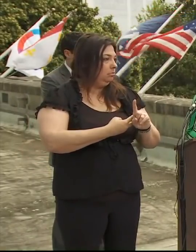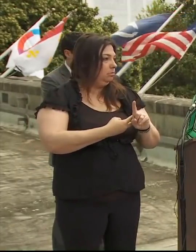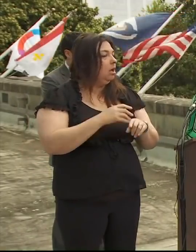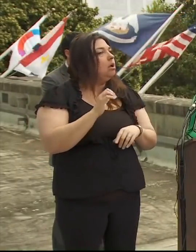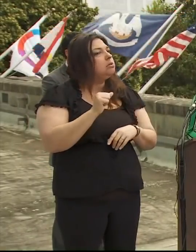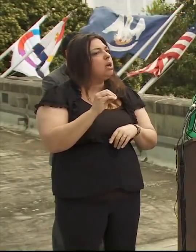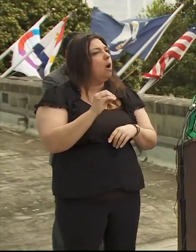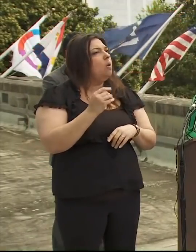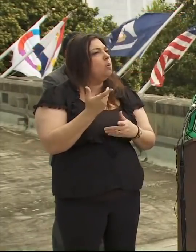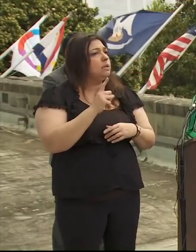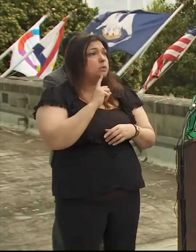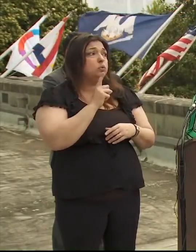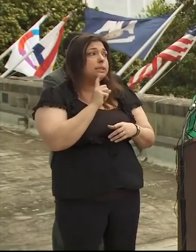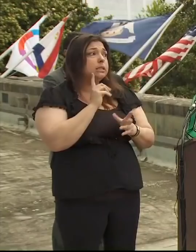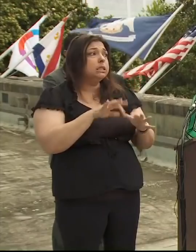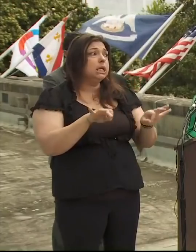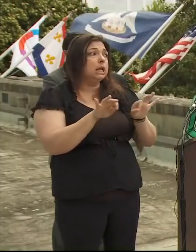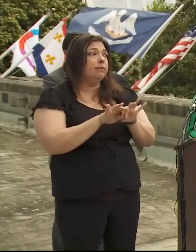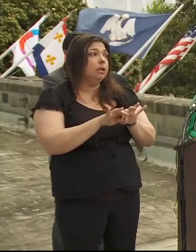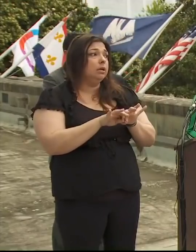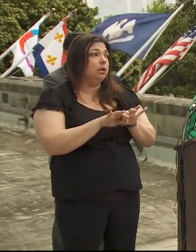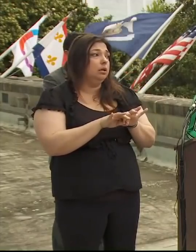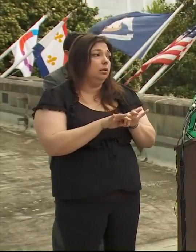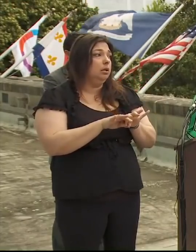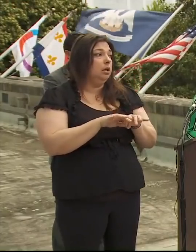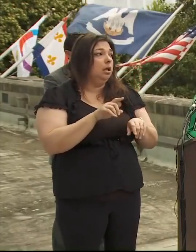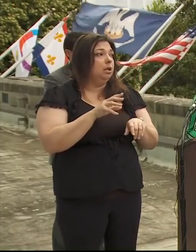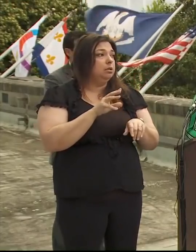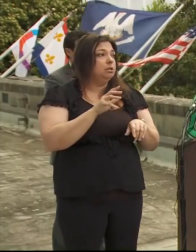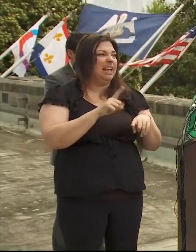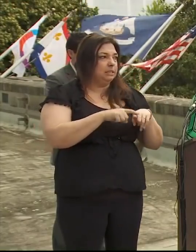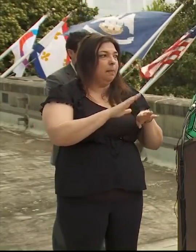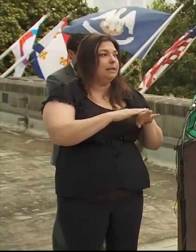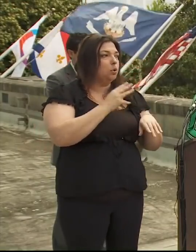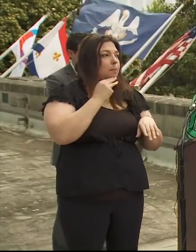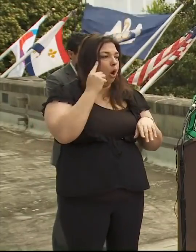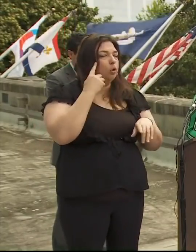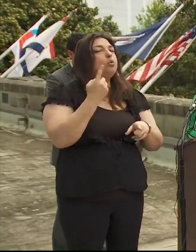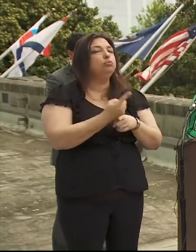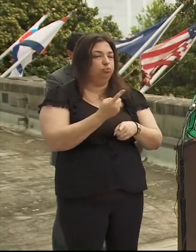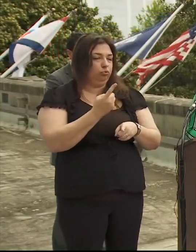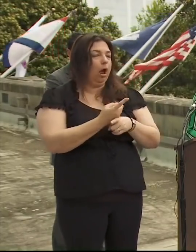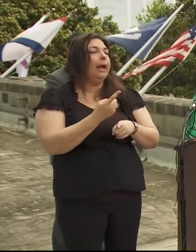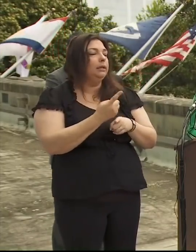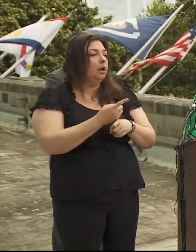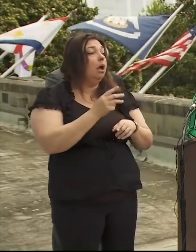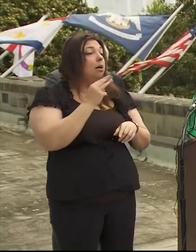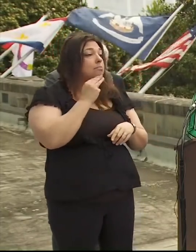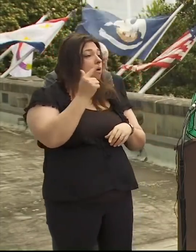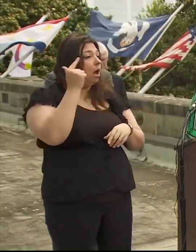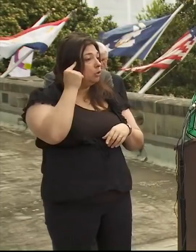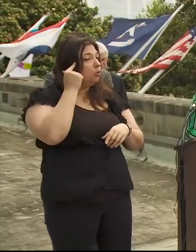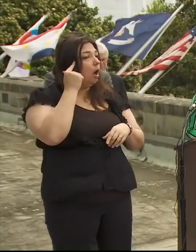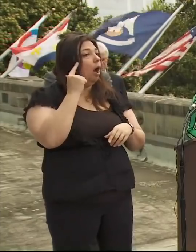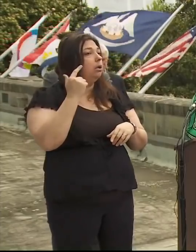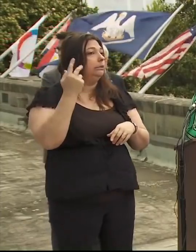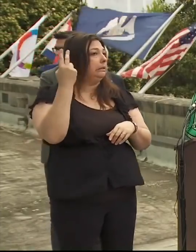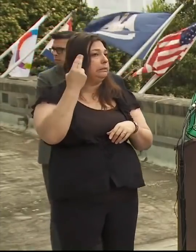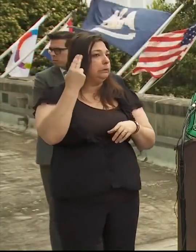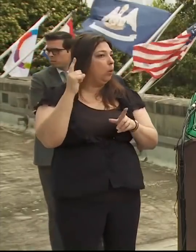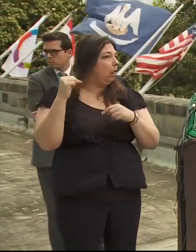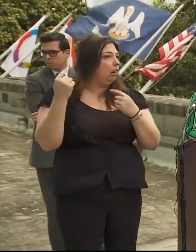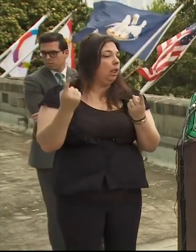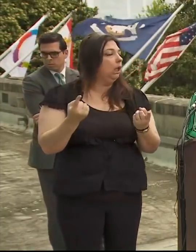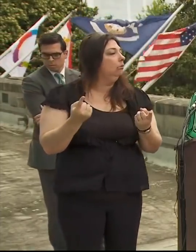So it's pretty significant. That's based primarily on Mardi Gras. Absolutely being, and Mardi Gras just historically,